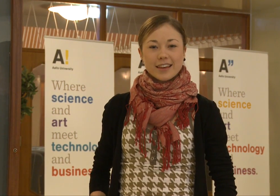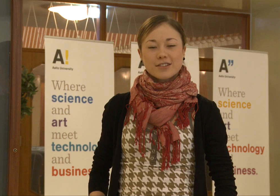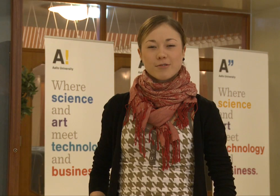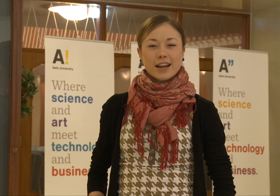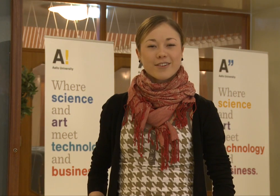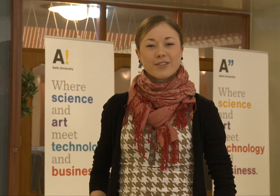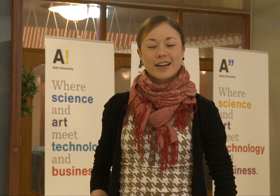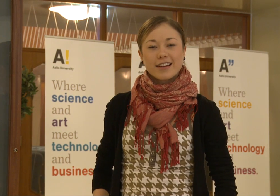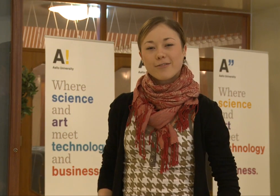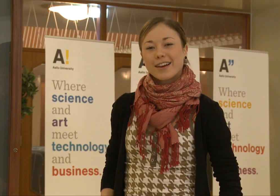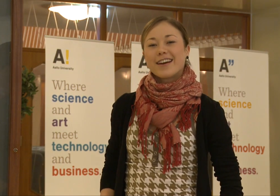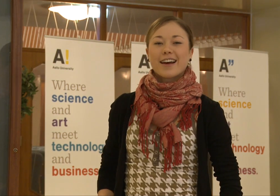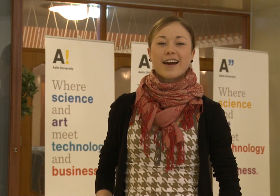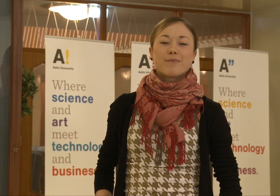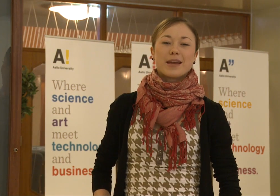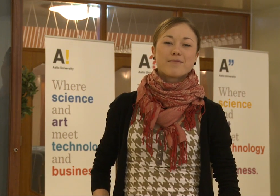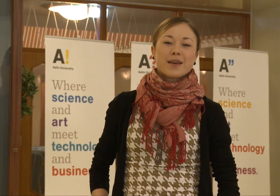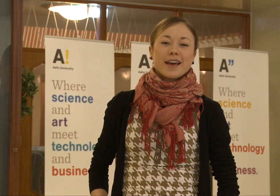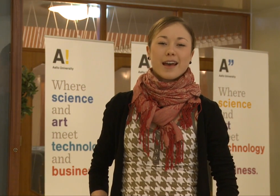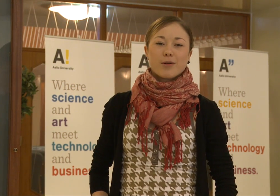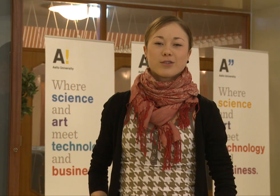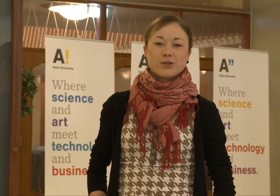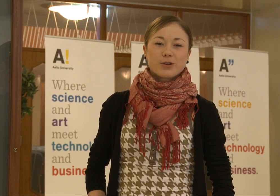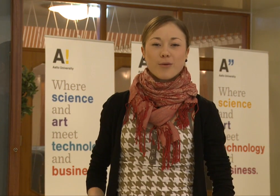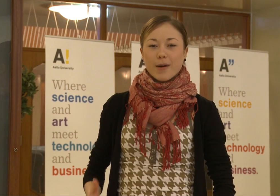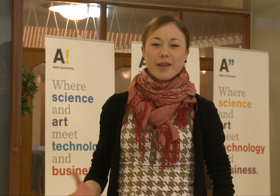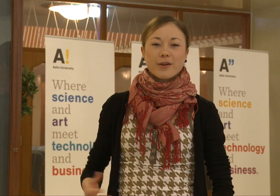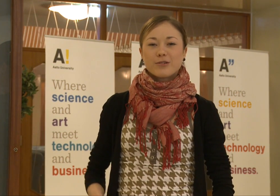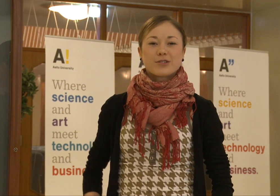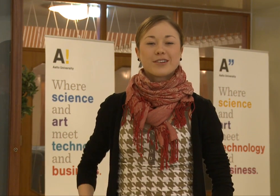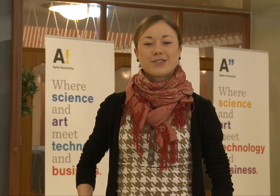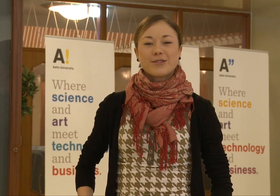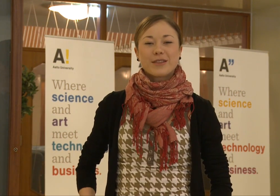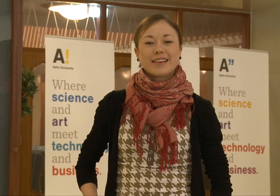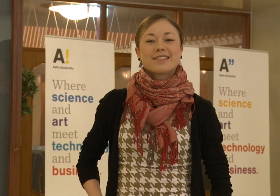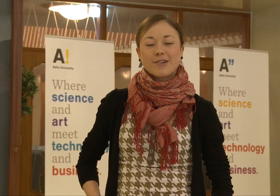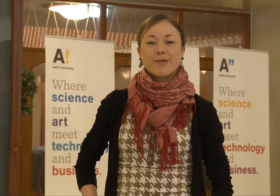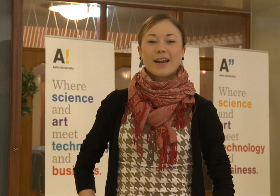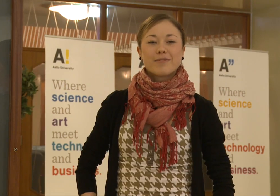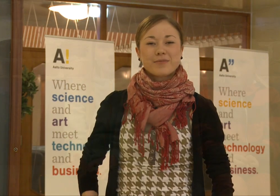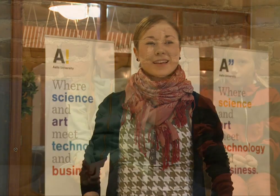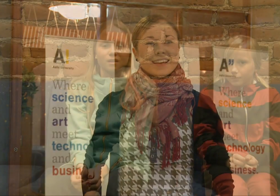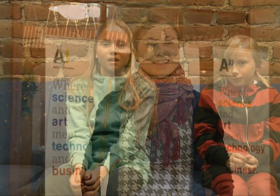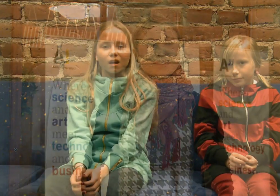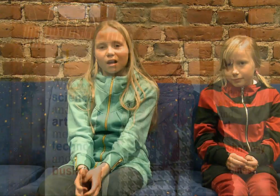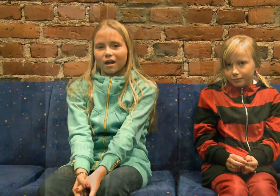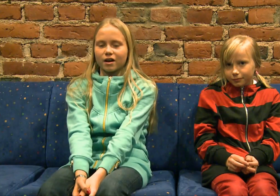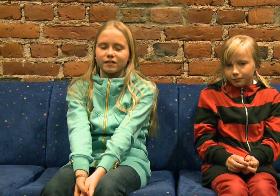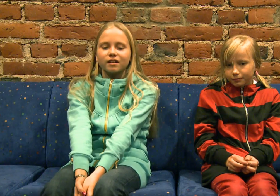it's really good that in Finland I have been able to combine those two things so well I think